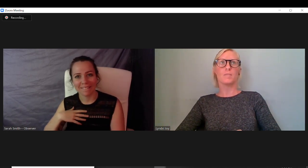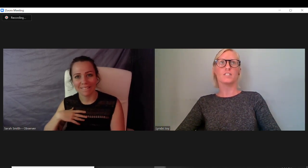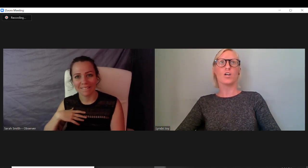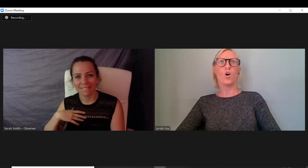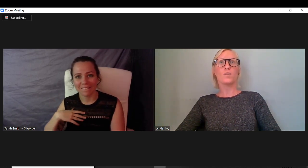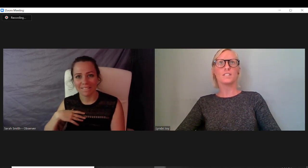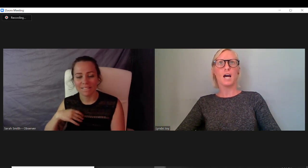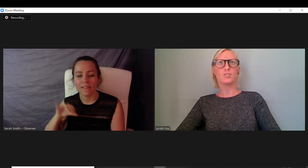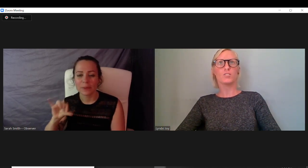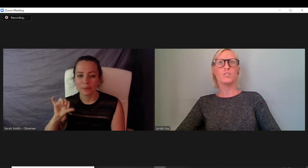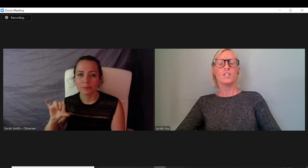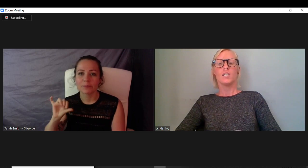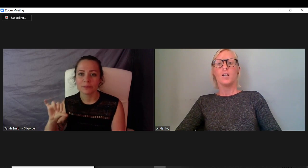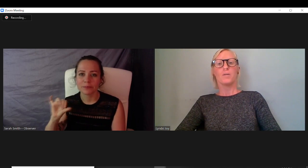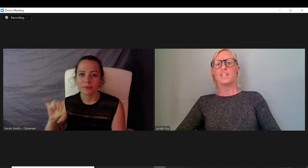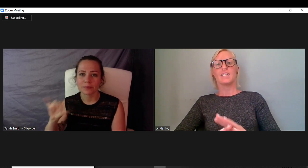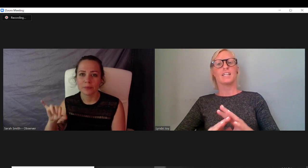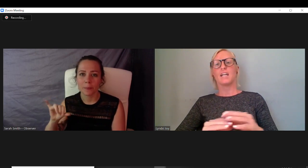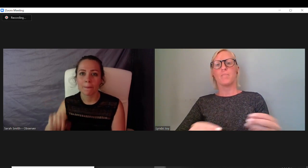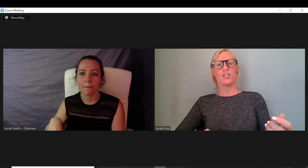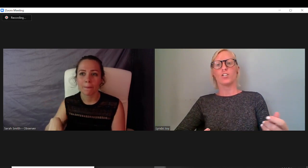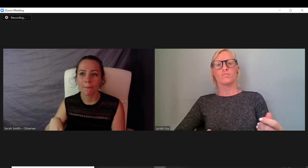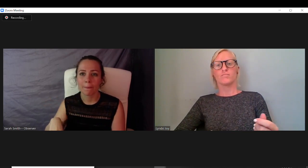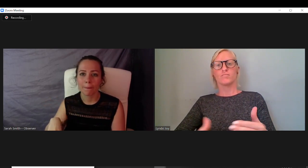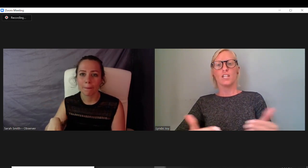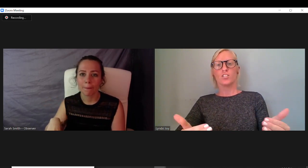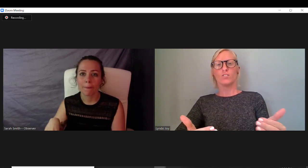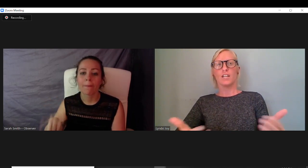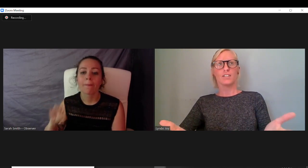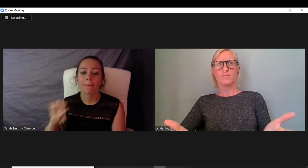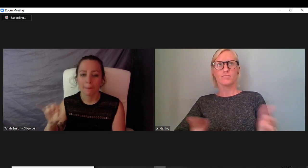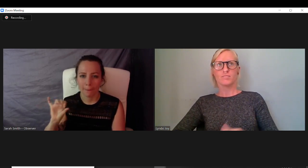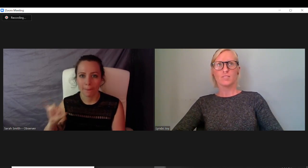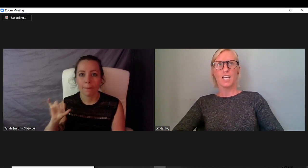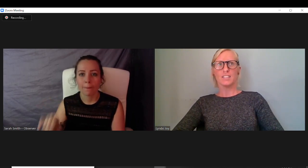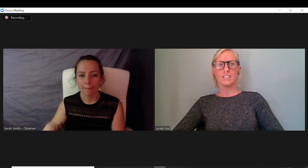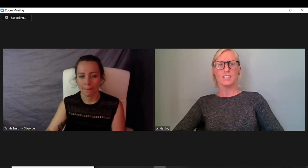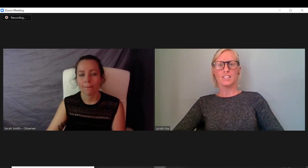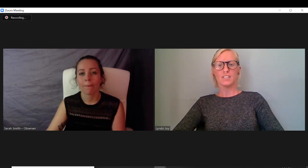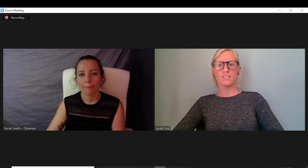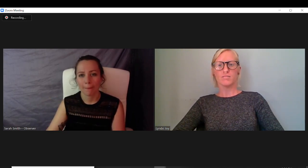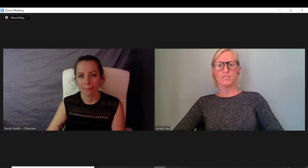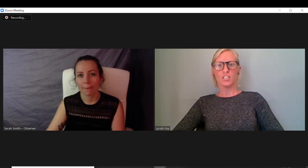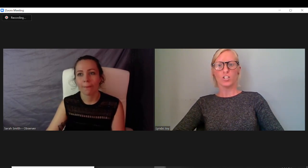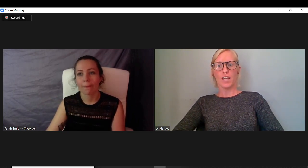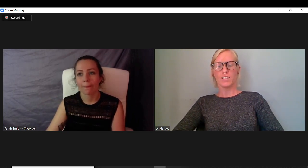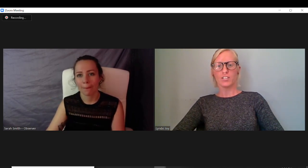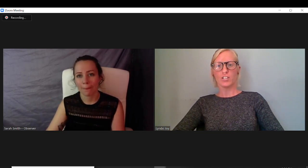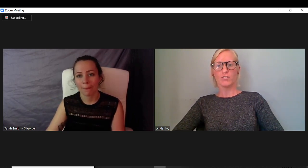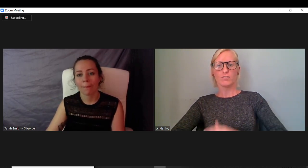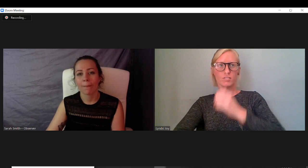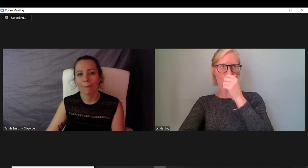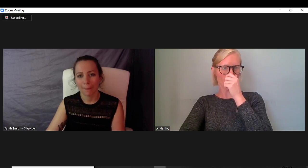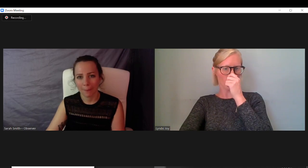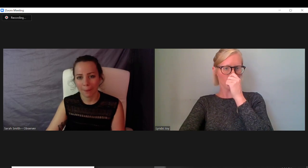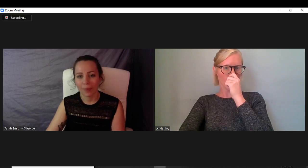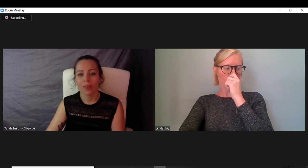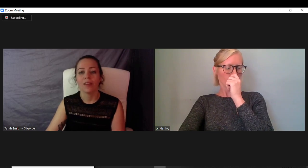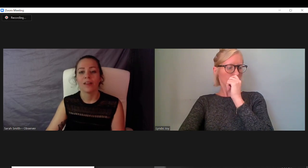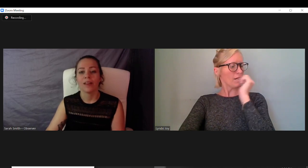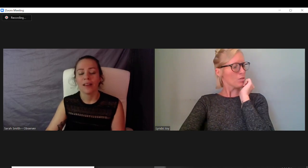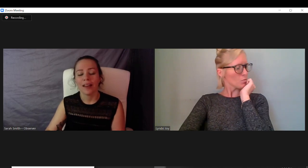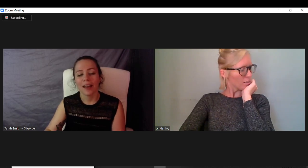little bit choppy, so I almost stopped you, but then it got better. And so like I didn't need it to look at it, you know.